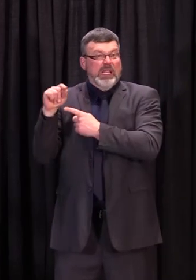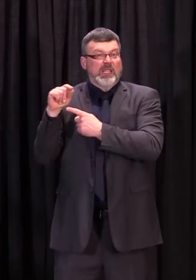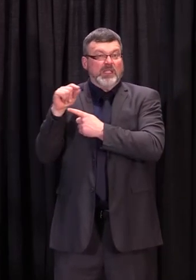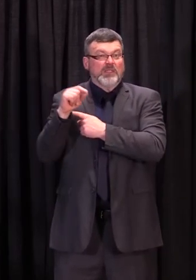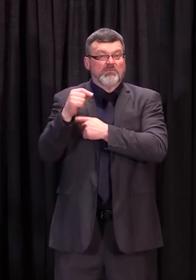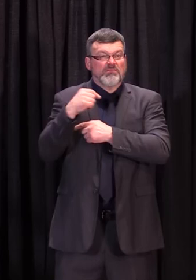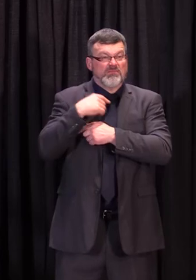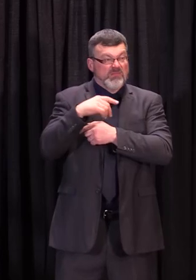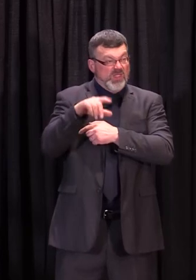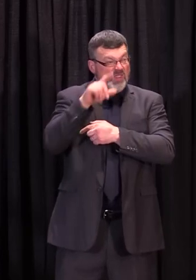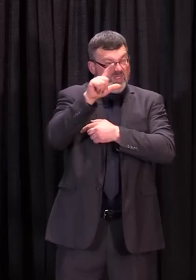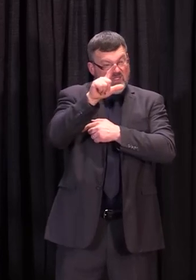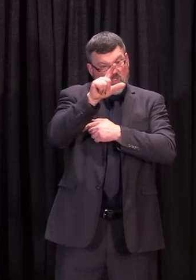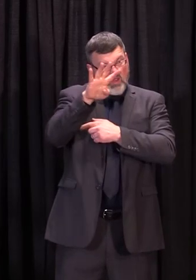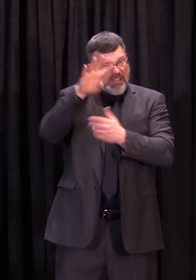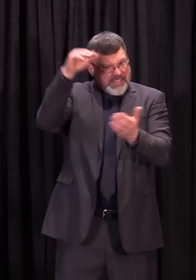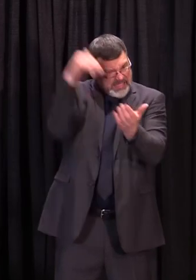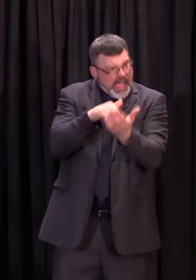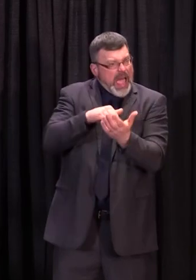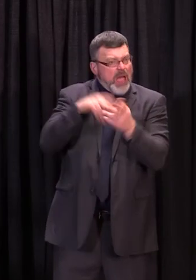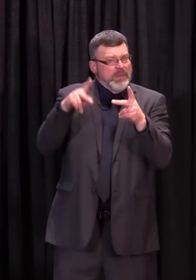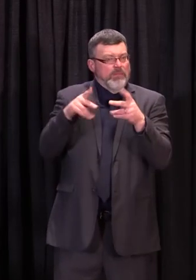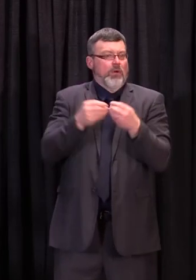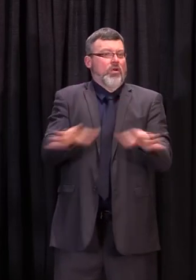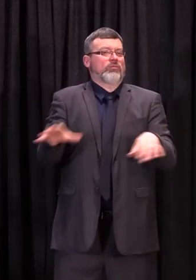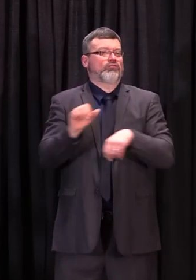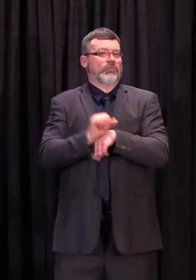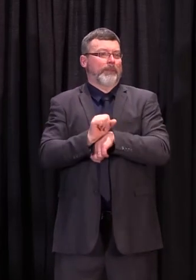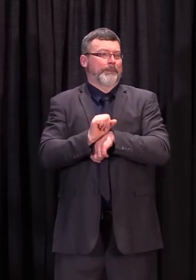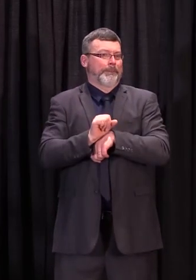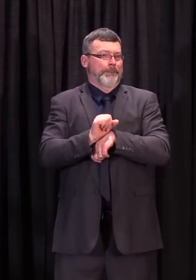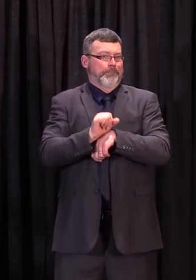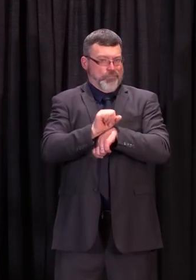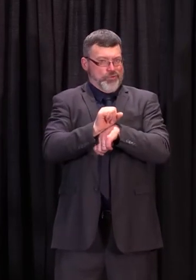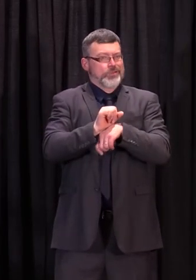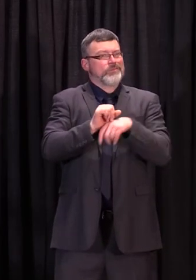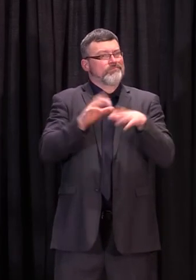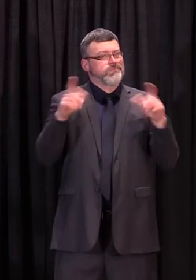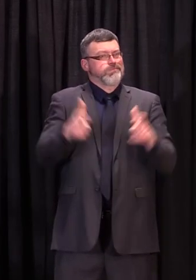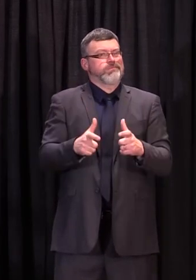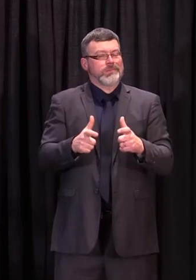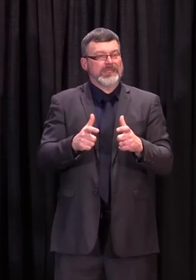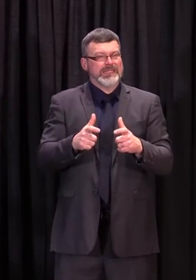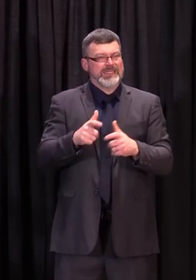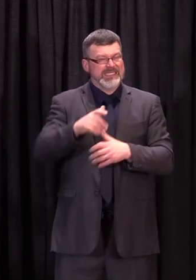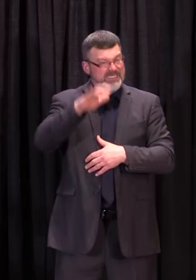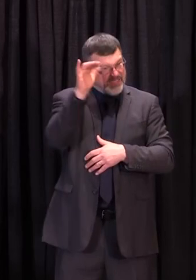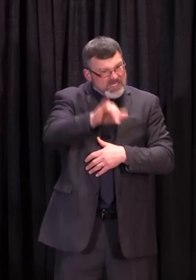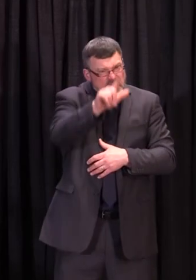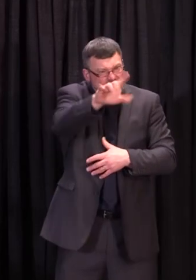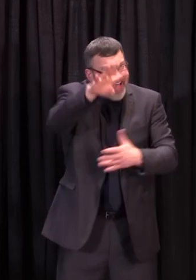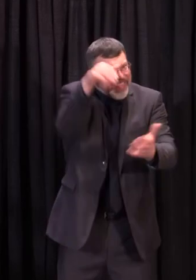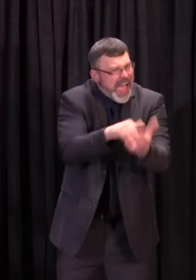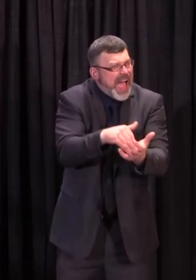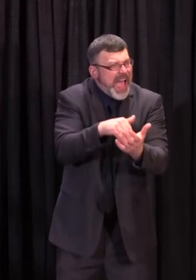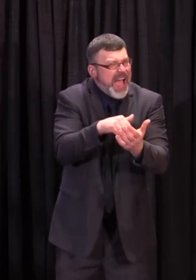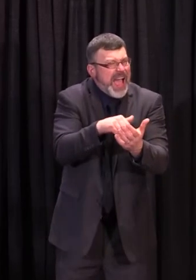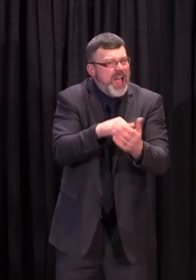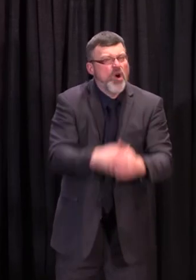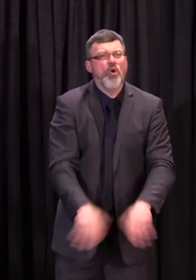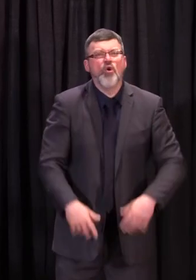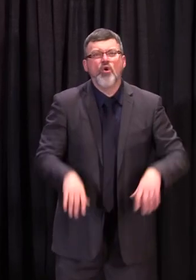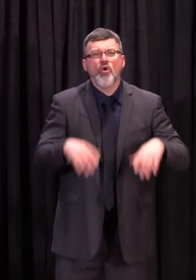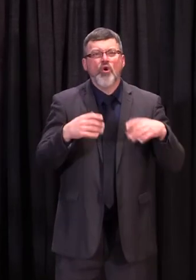lost 24,000 people from our workforce. That 24,000 is larger than